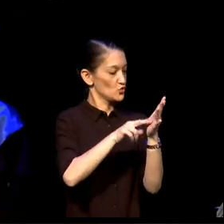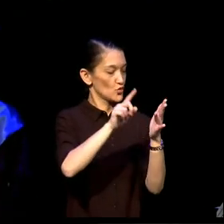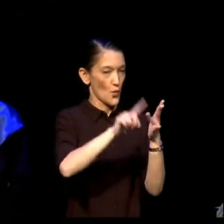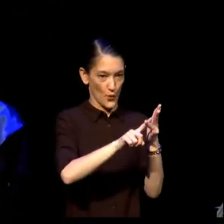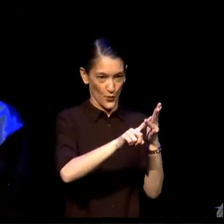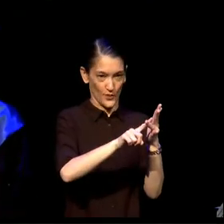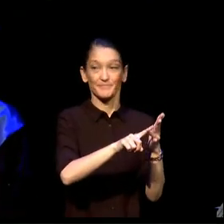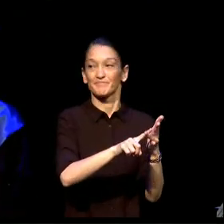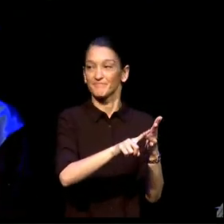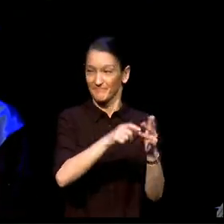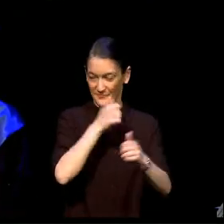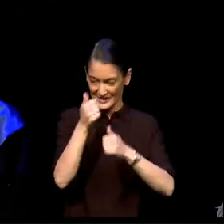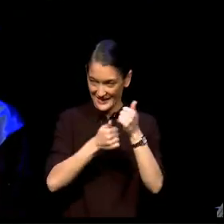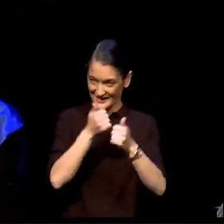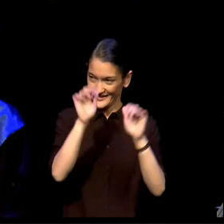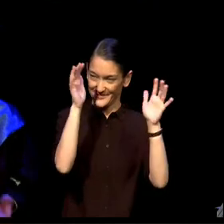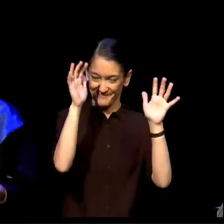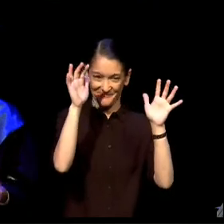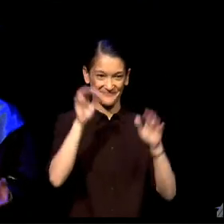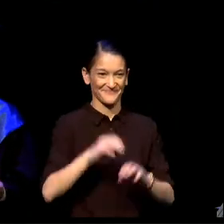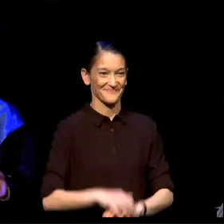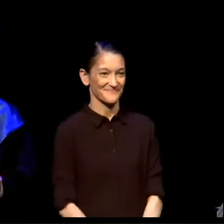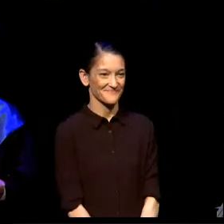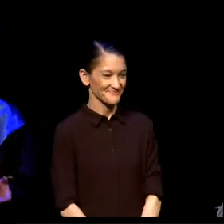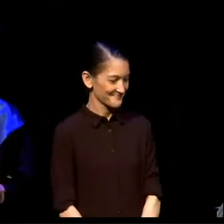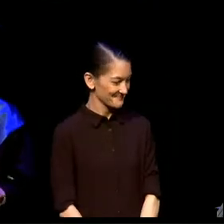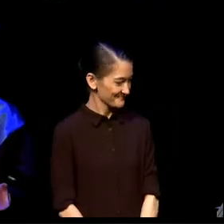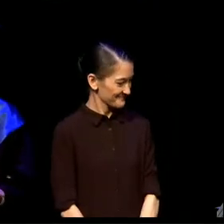Please join me in congratulating them.